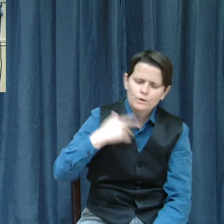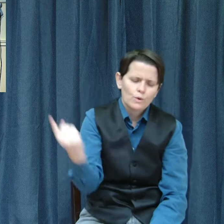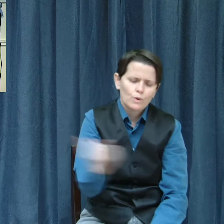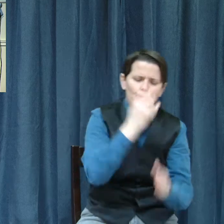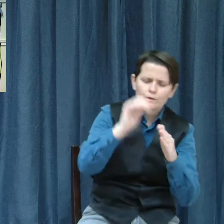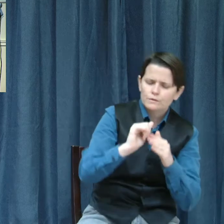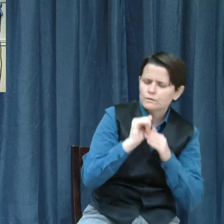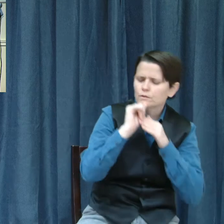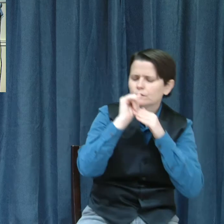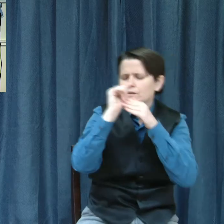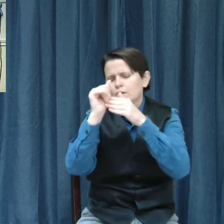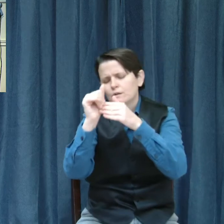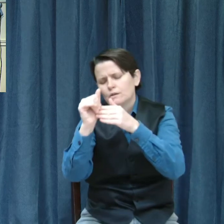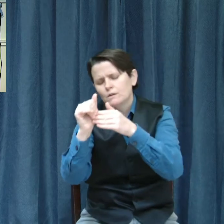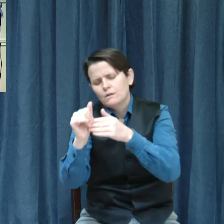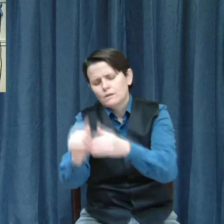My love will be your